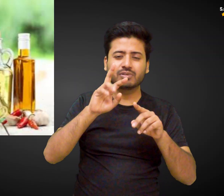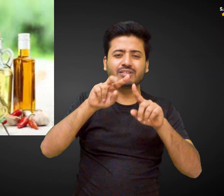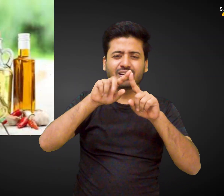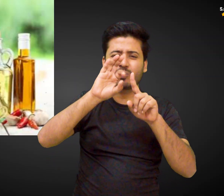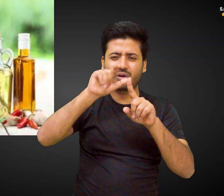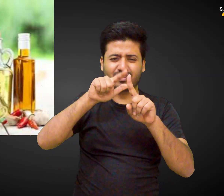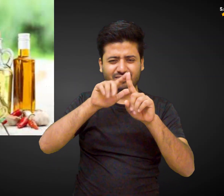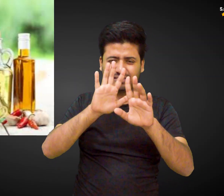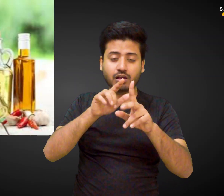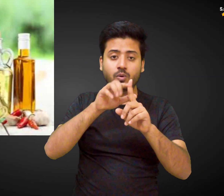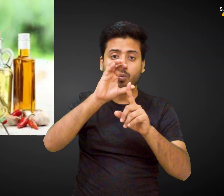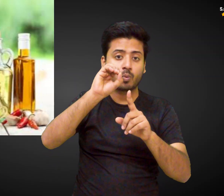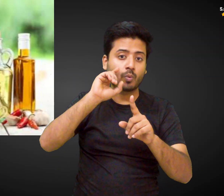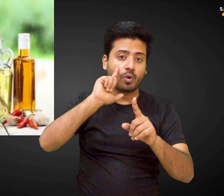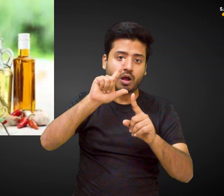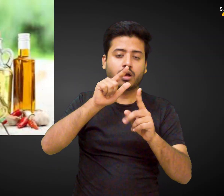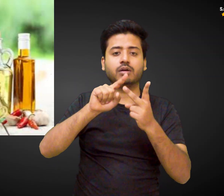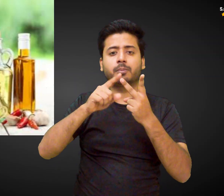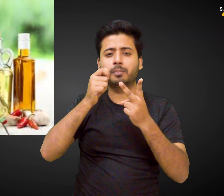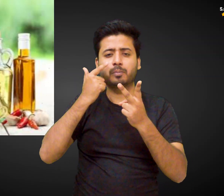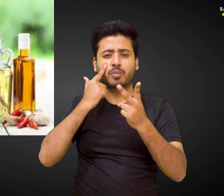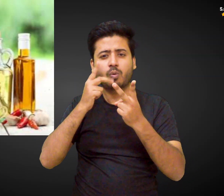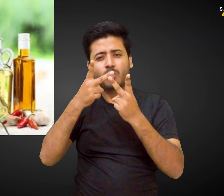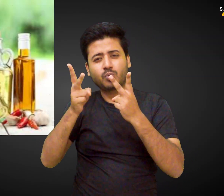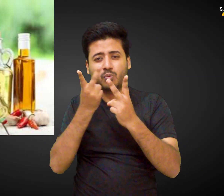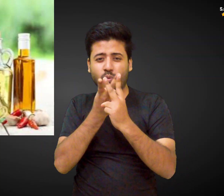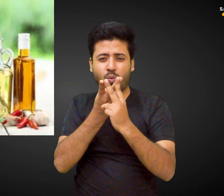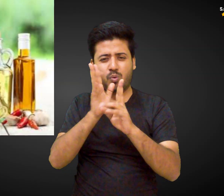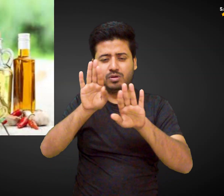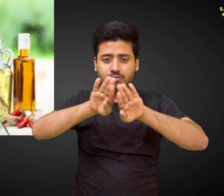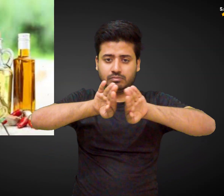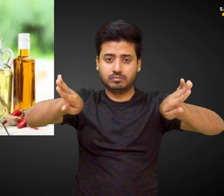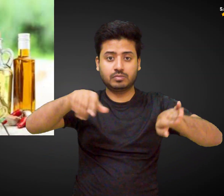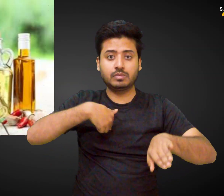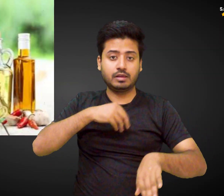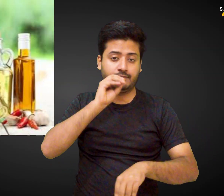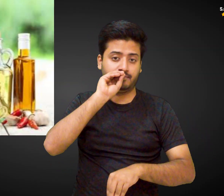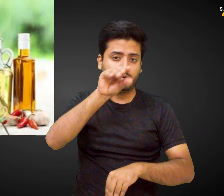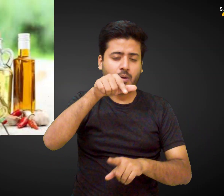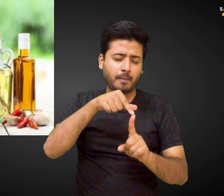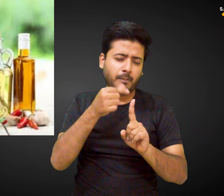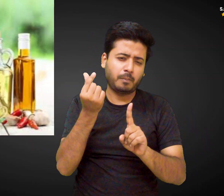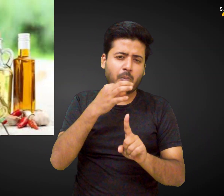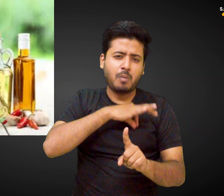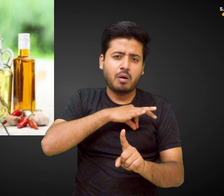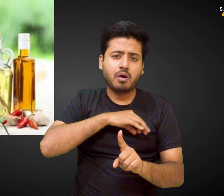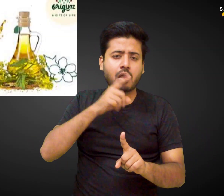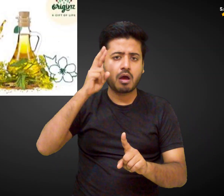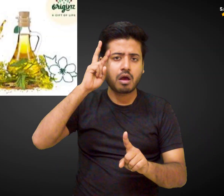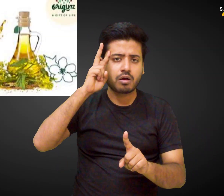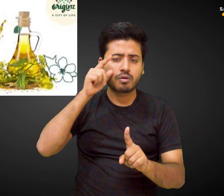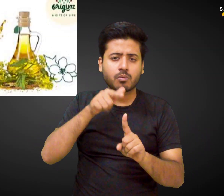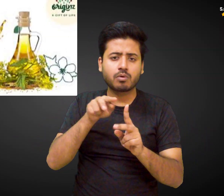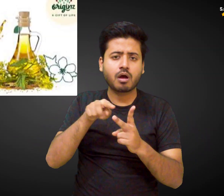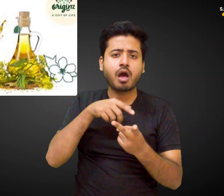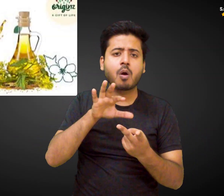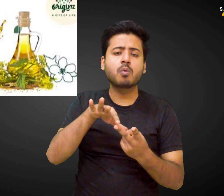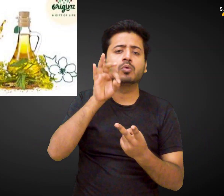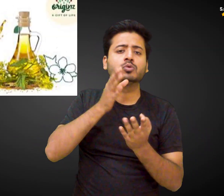wrinkles, and other skin problems. Reduces inflammation. Chronic inflammation is a hallmark of aging and is linked to